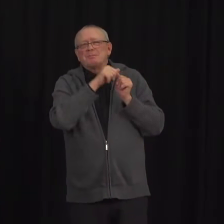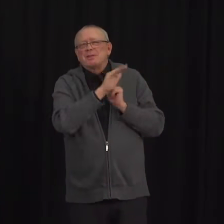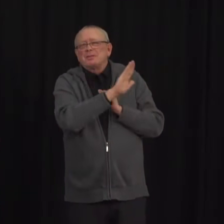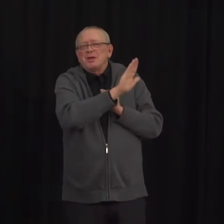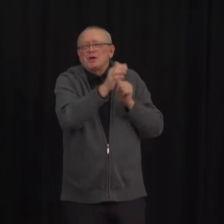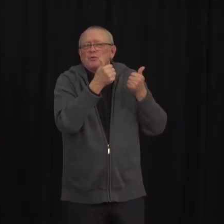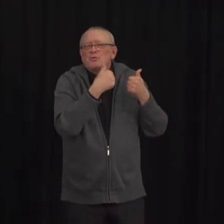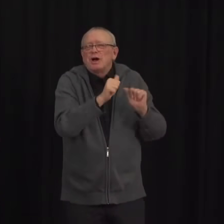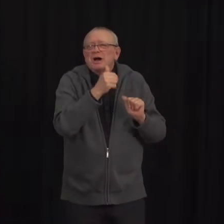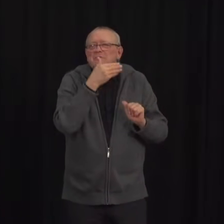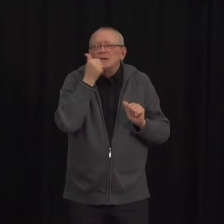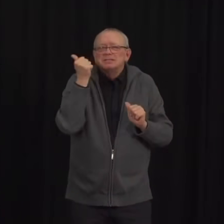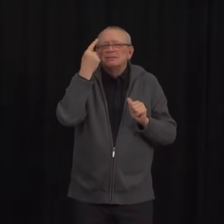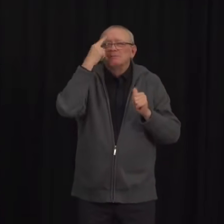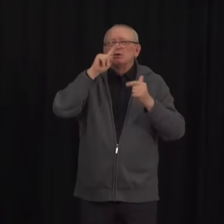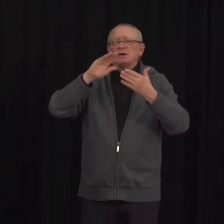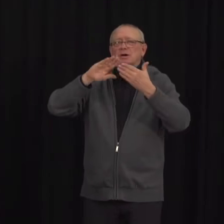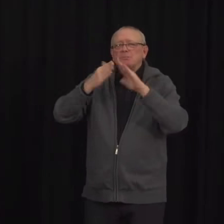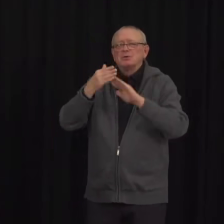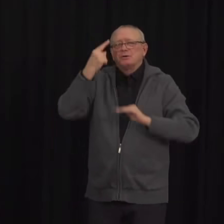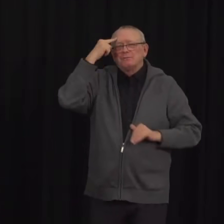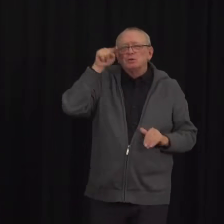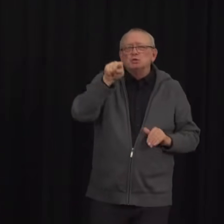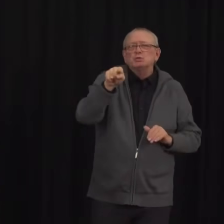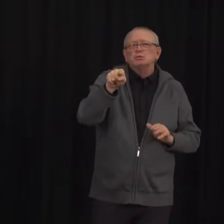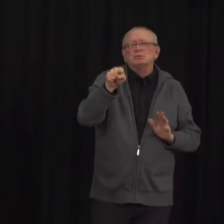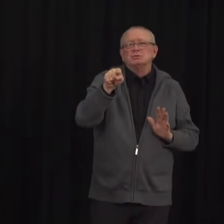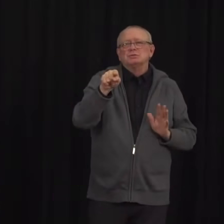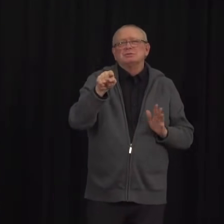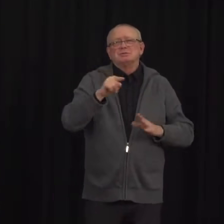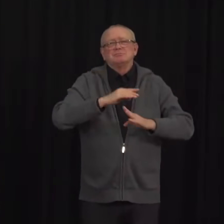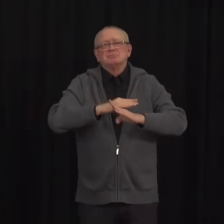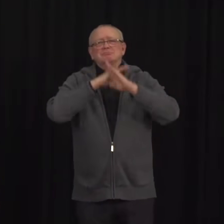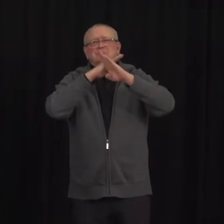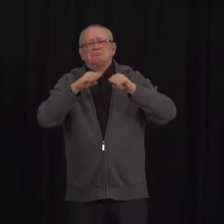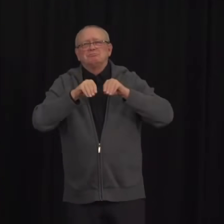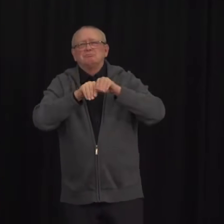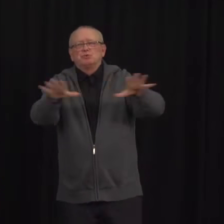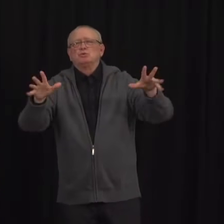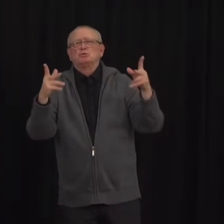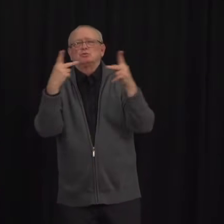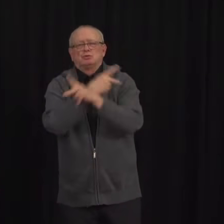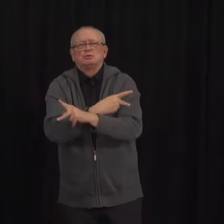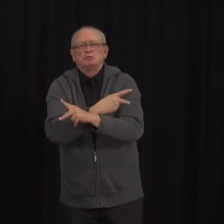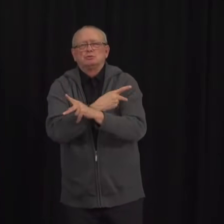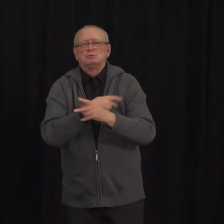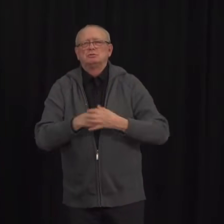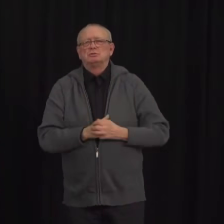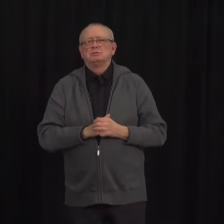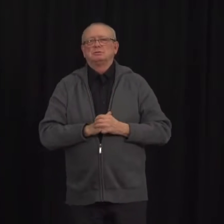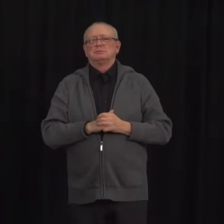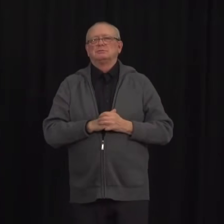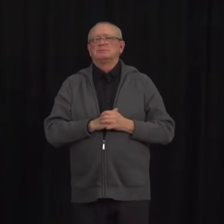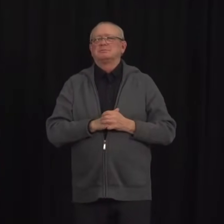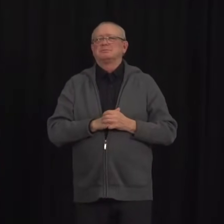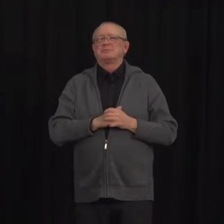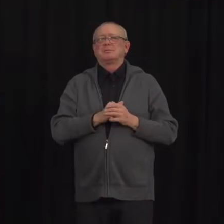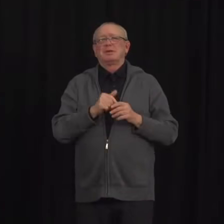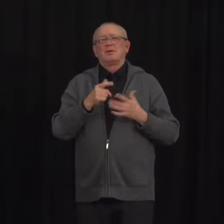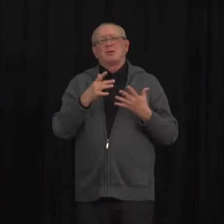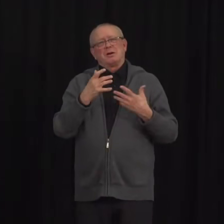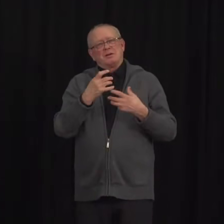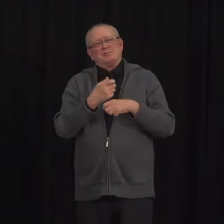best for the community and for you to prevent onward spread and to make sure that our most vulnerable are kept